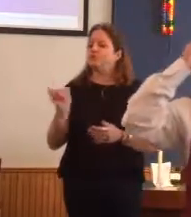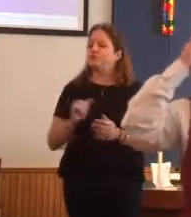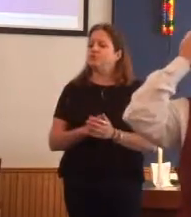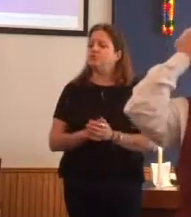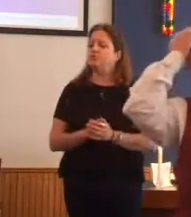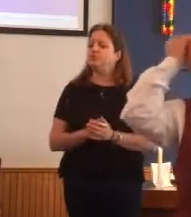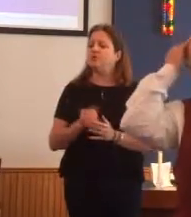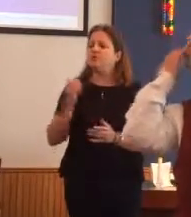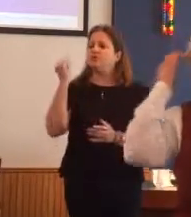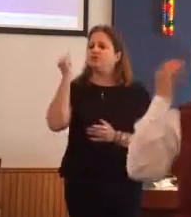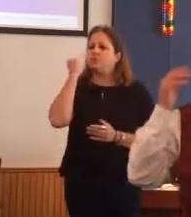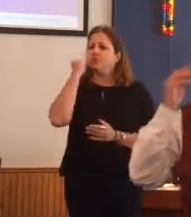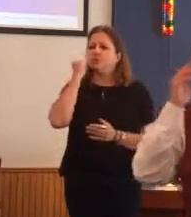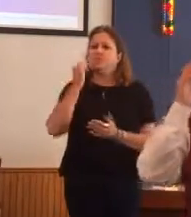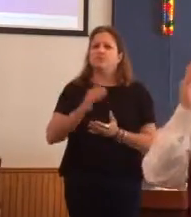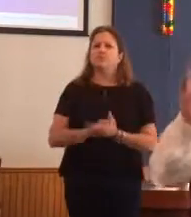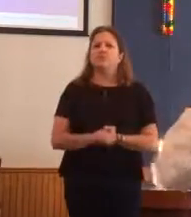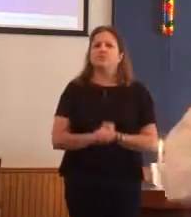is it